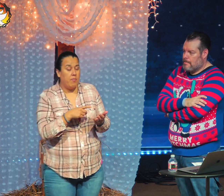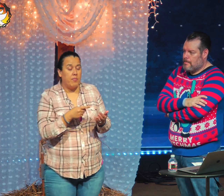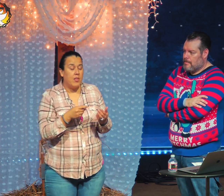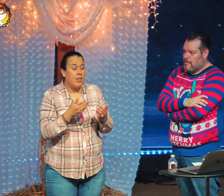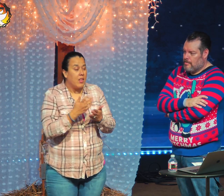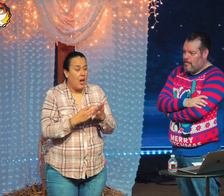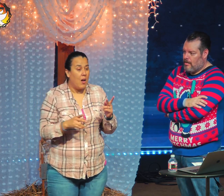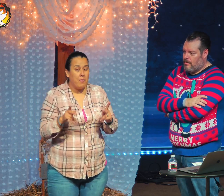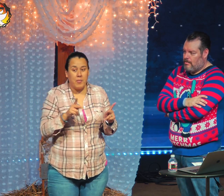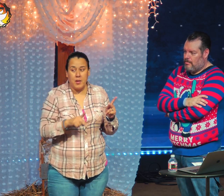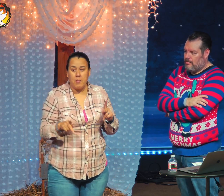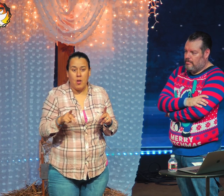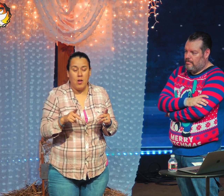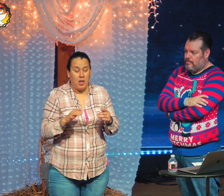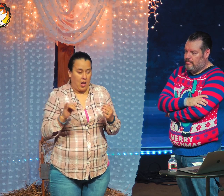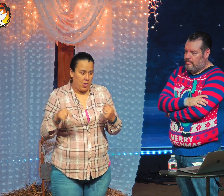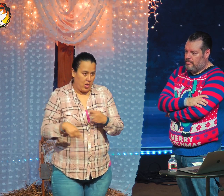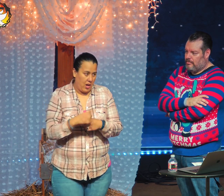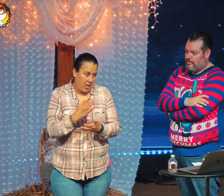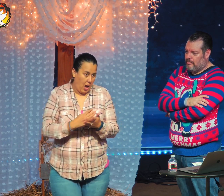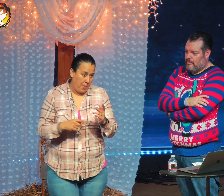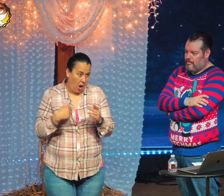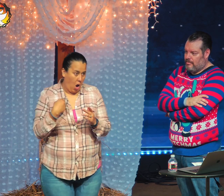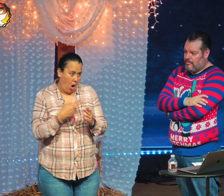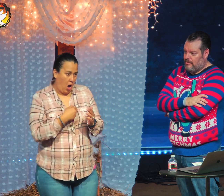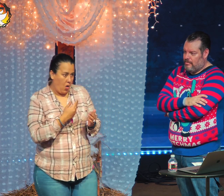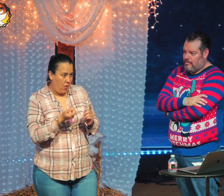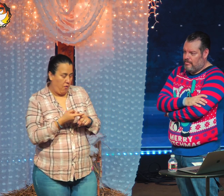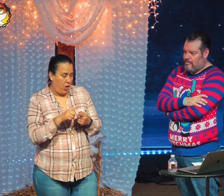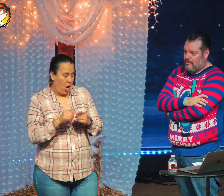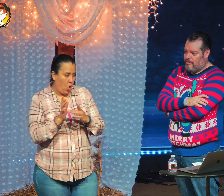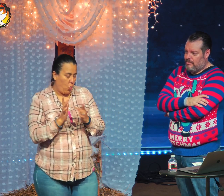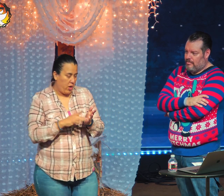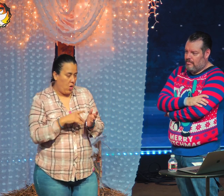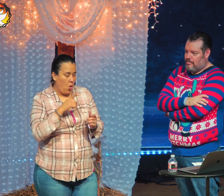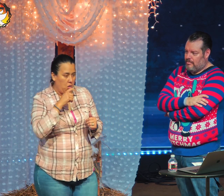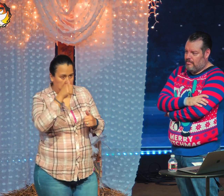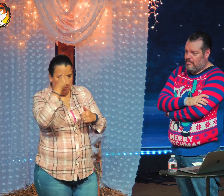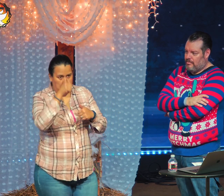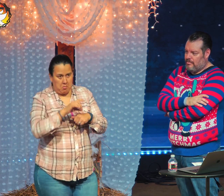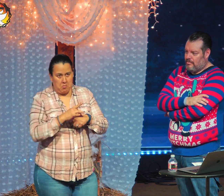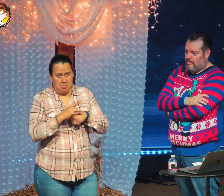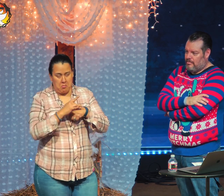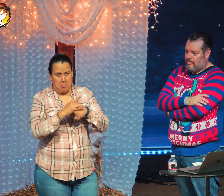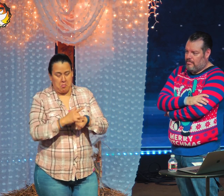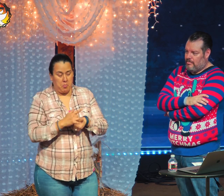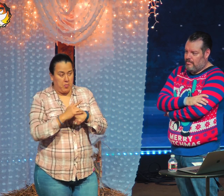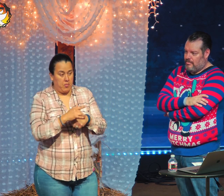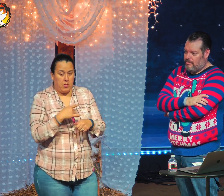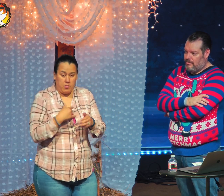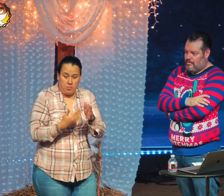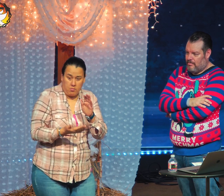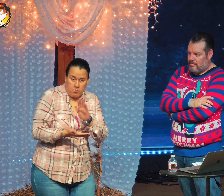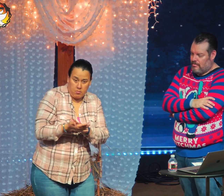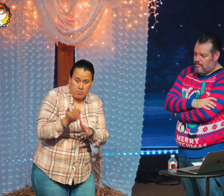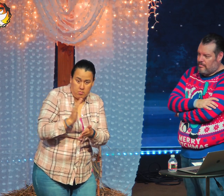by her voice and her smell. Right. Elephants in the same way probably remember the voice